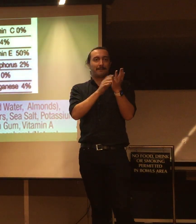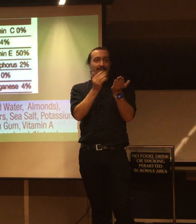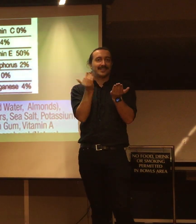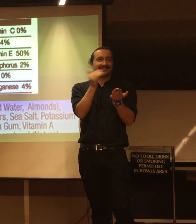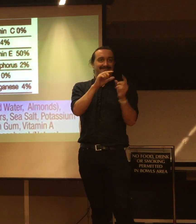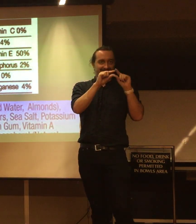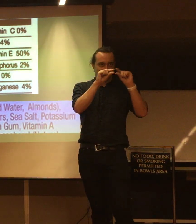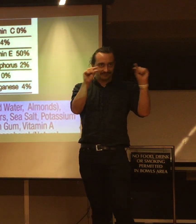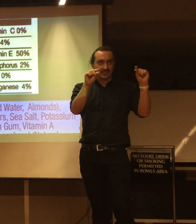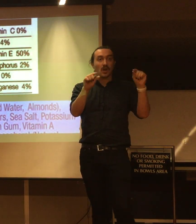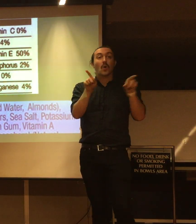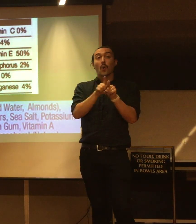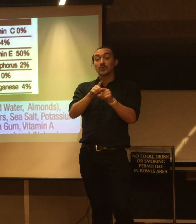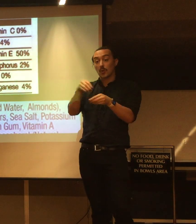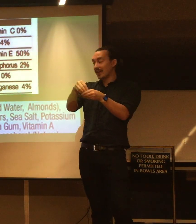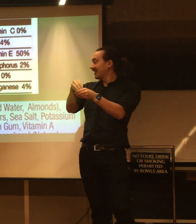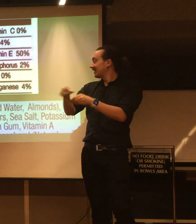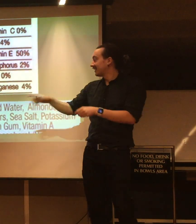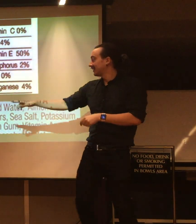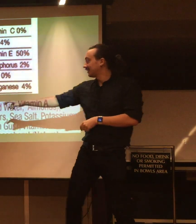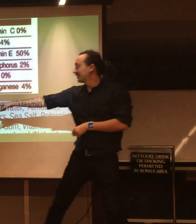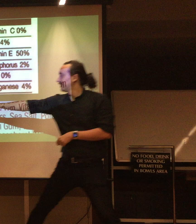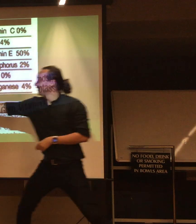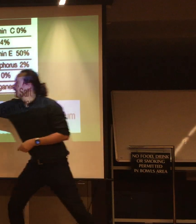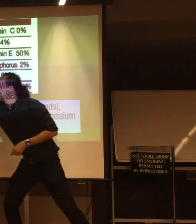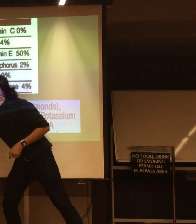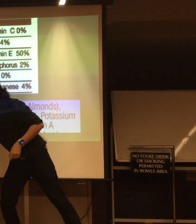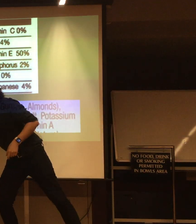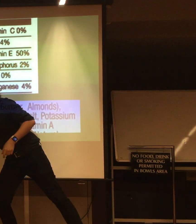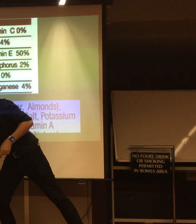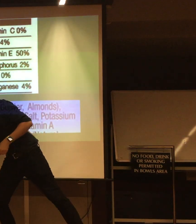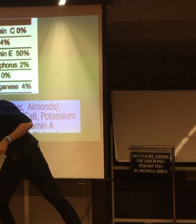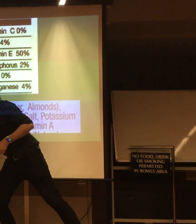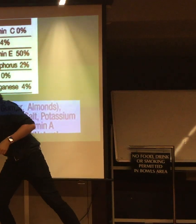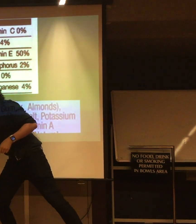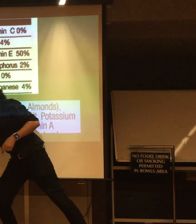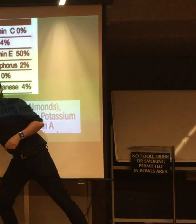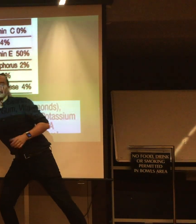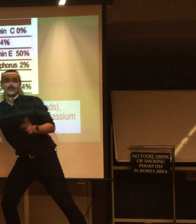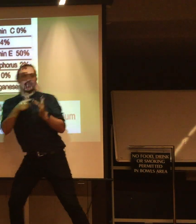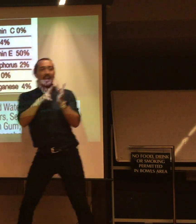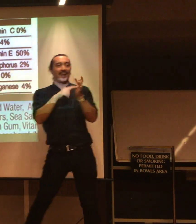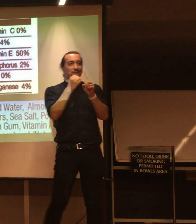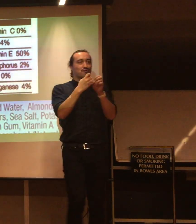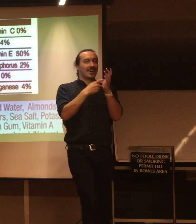sure it's in the ingredients, because coconut milk doesn't